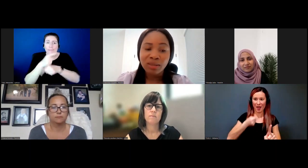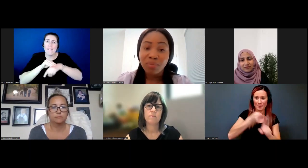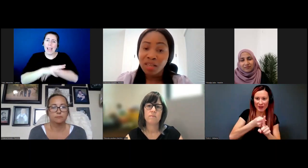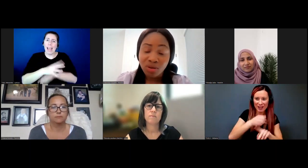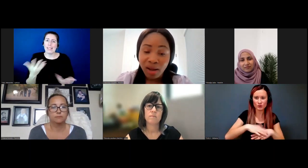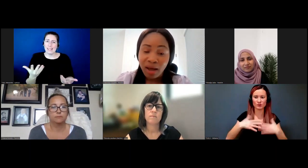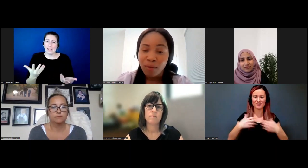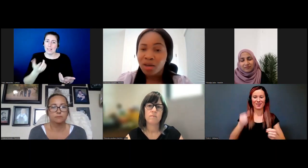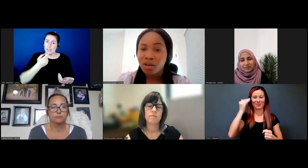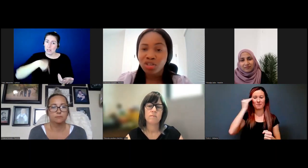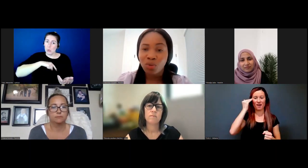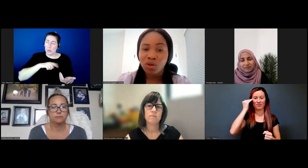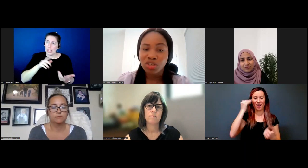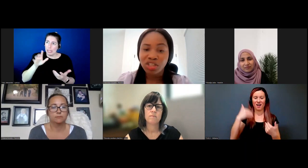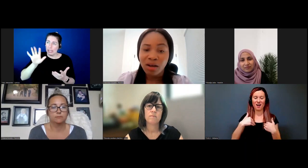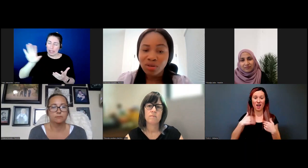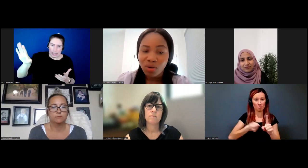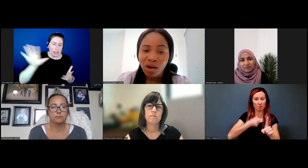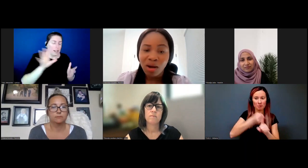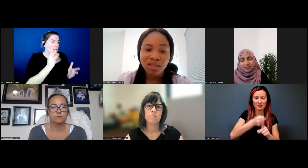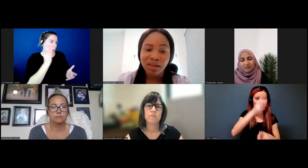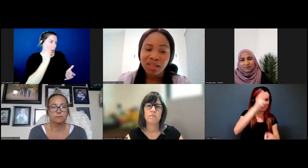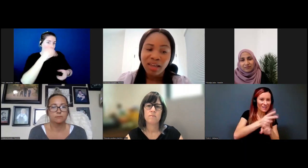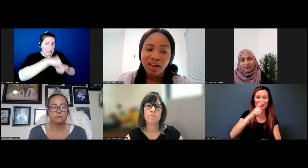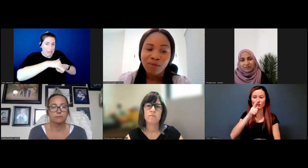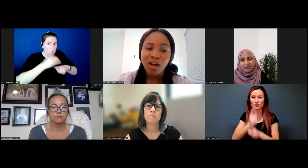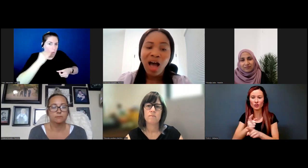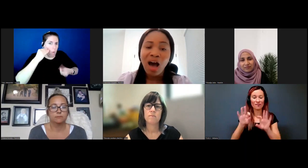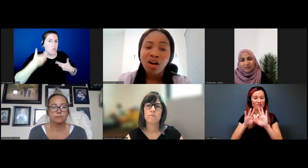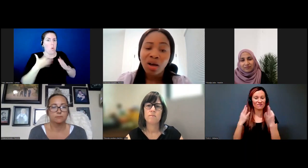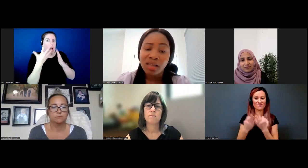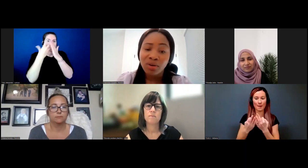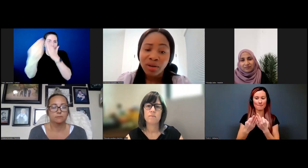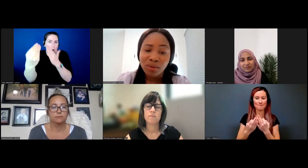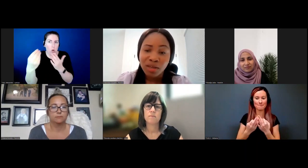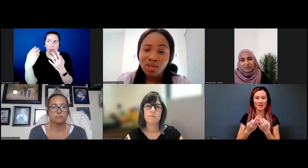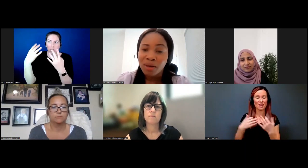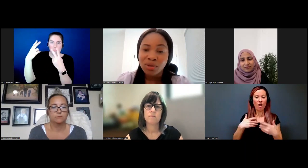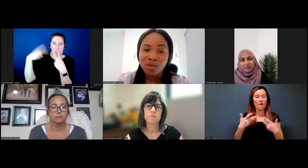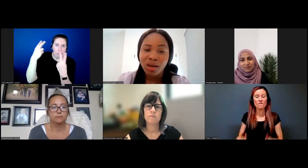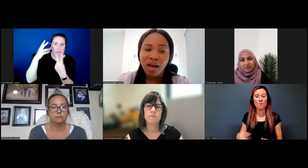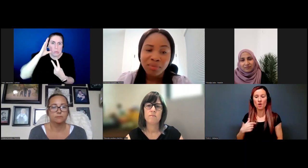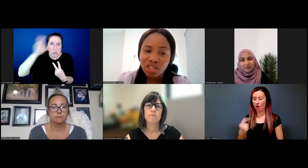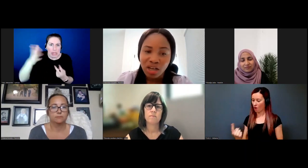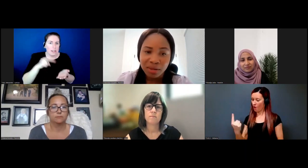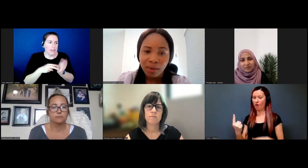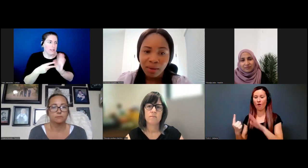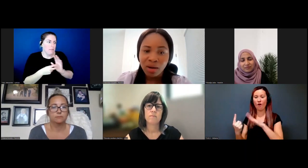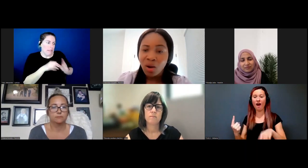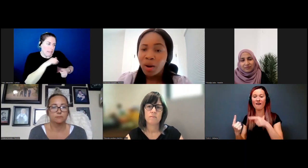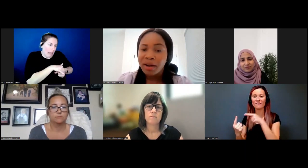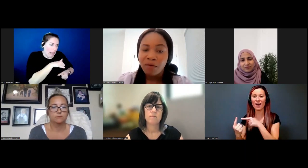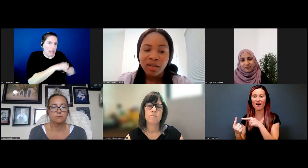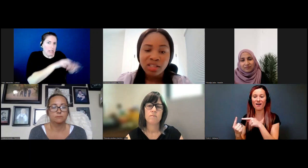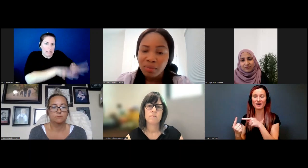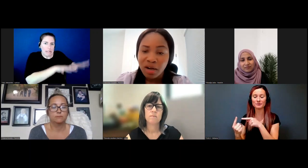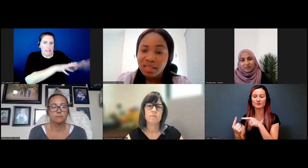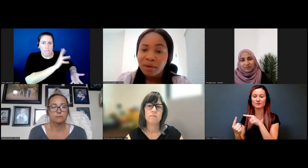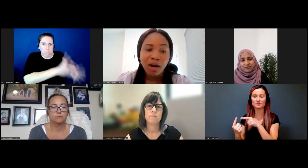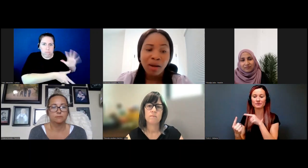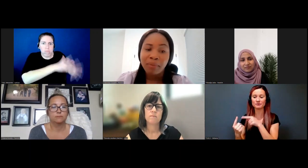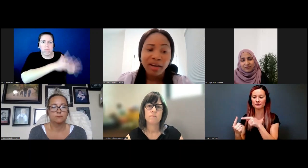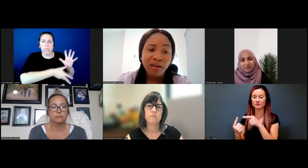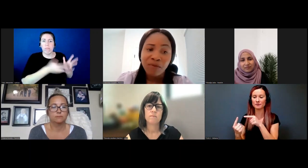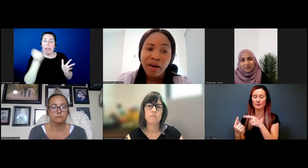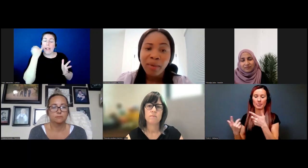deal with being stuck at home because you don't want your child to go out and you're thinking of how long it's going to be able to calm the child down when they're